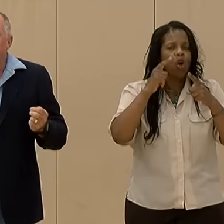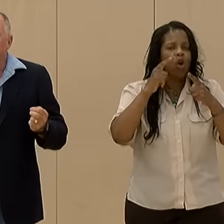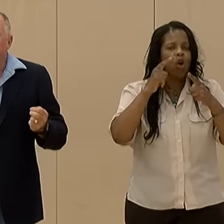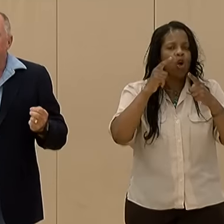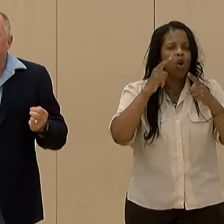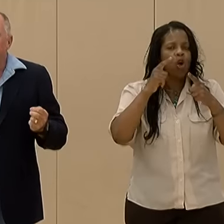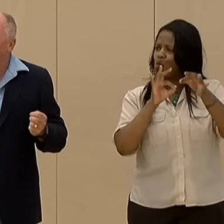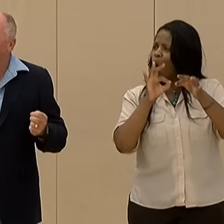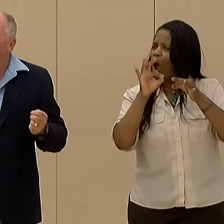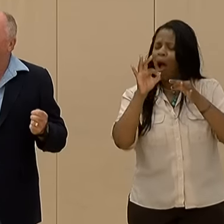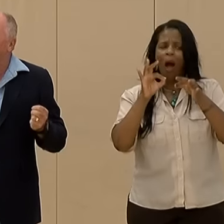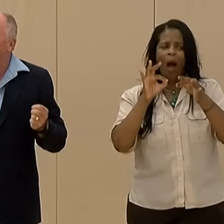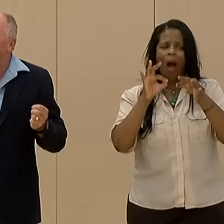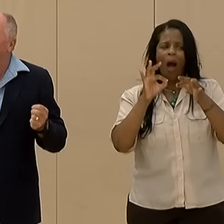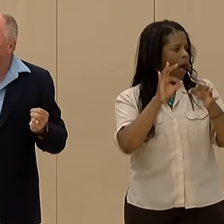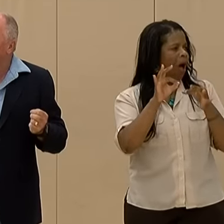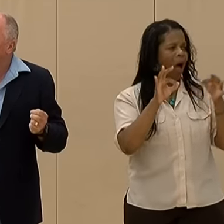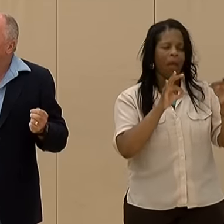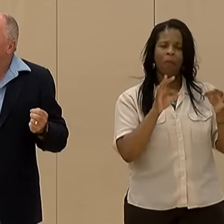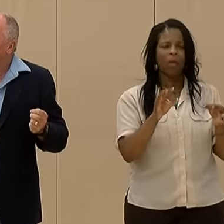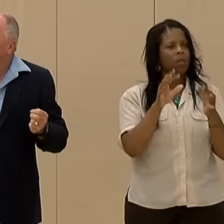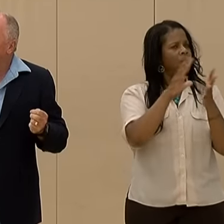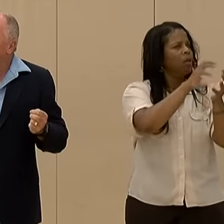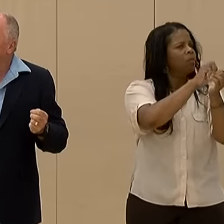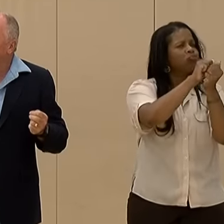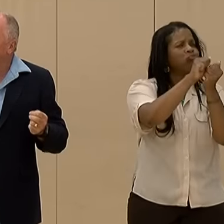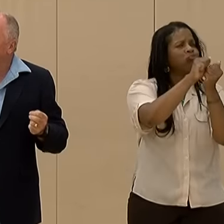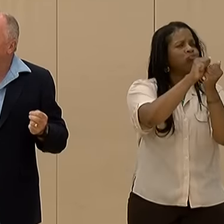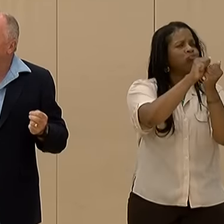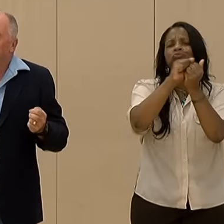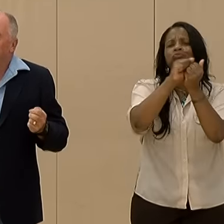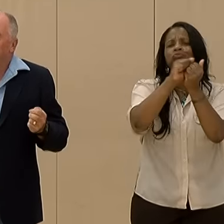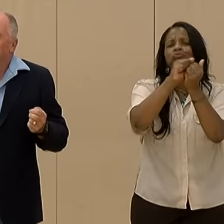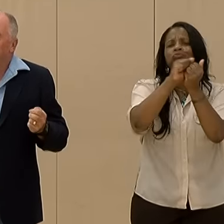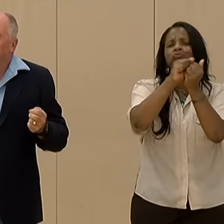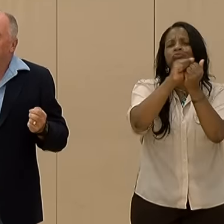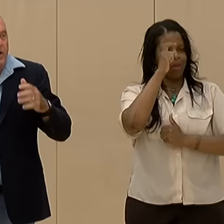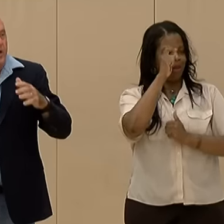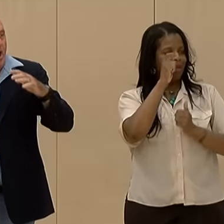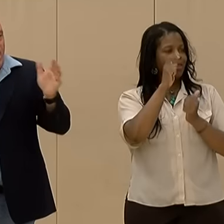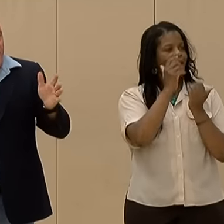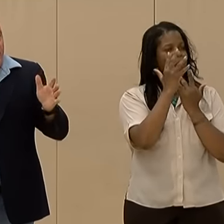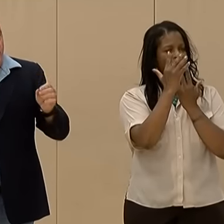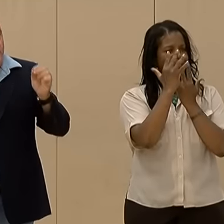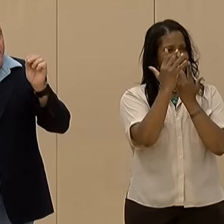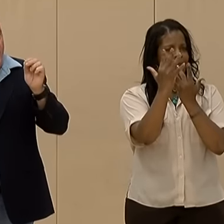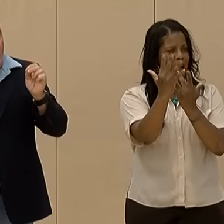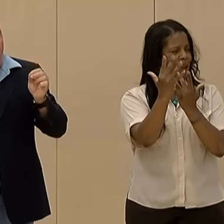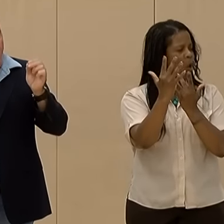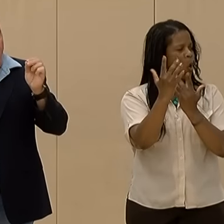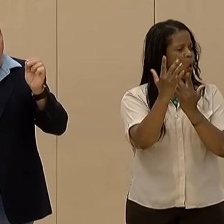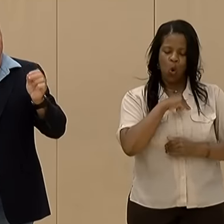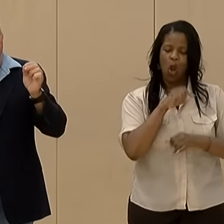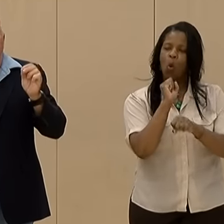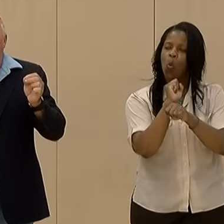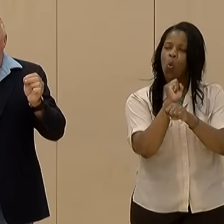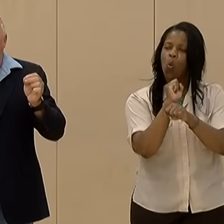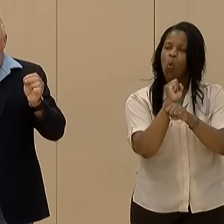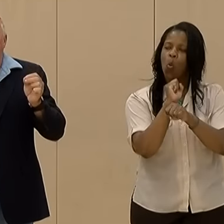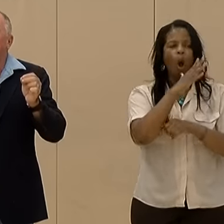to describe the disaster that has befallen us. So we're working at all levels. We've made all